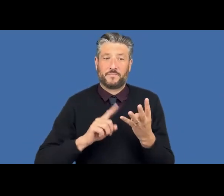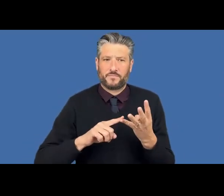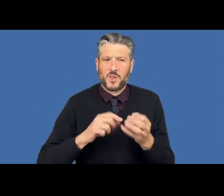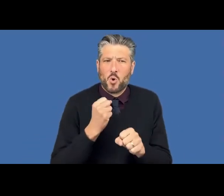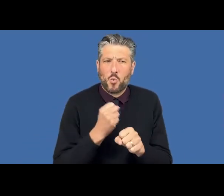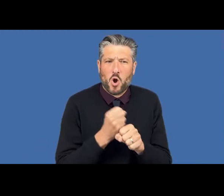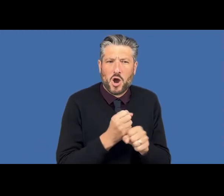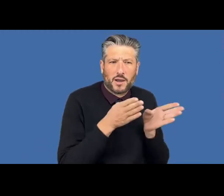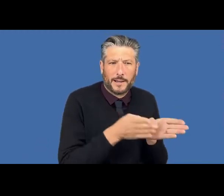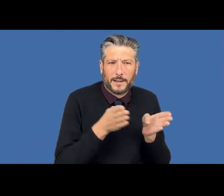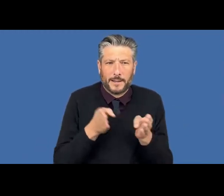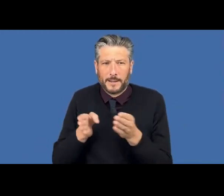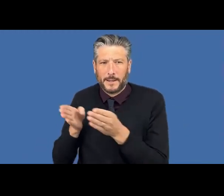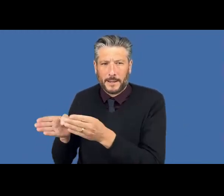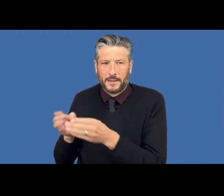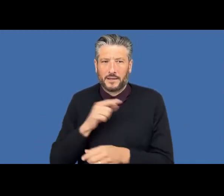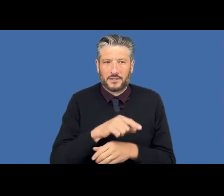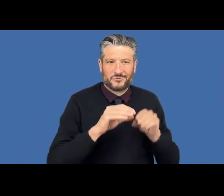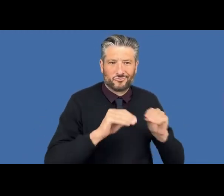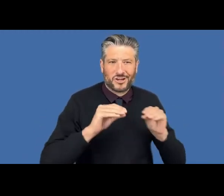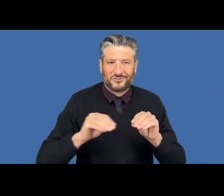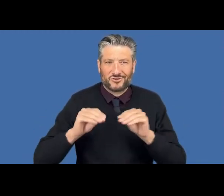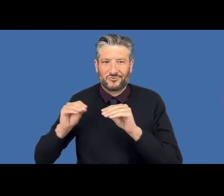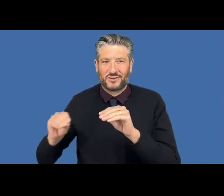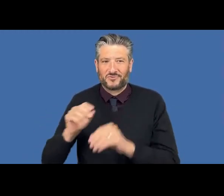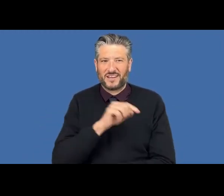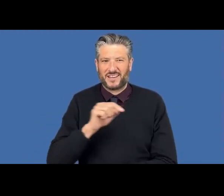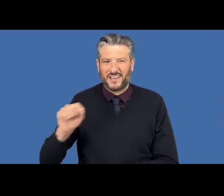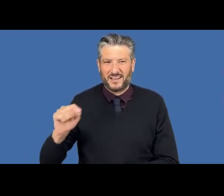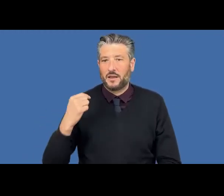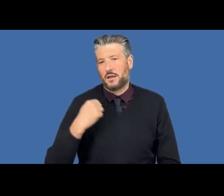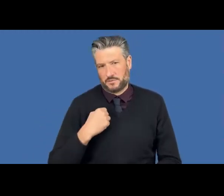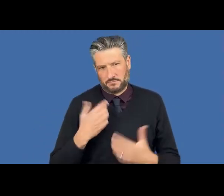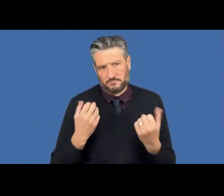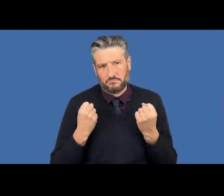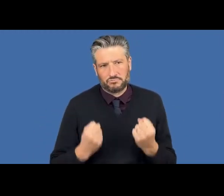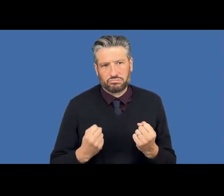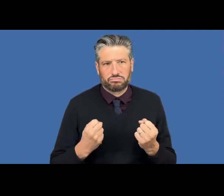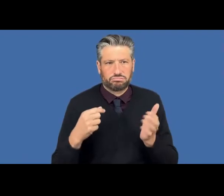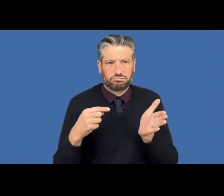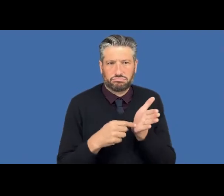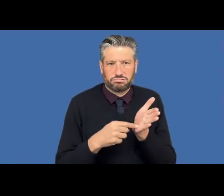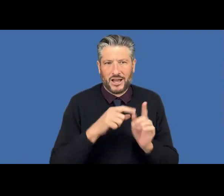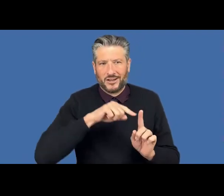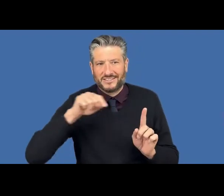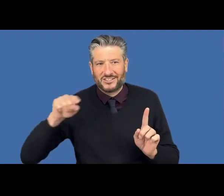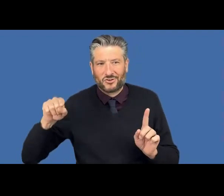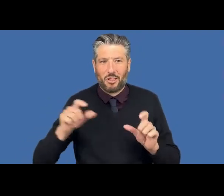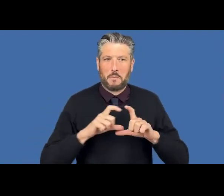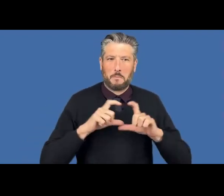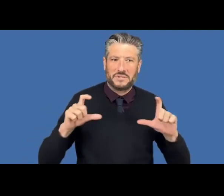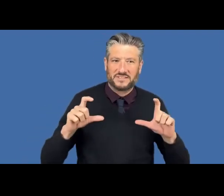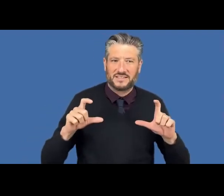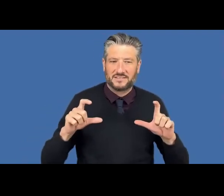for people within the business, because we're a digital business, and in order to be inclusive, we need to make our digital